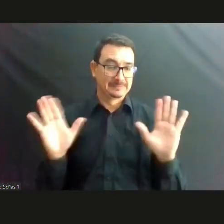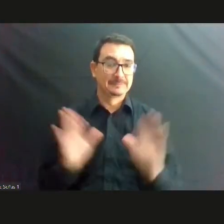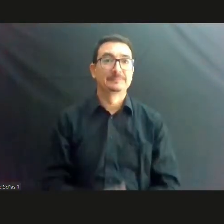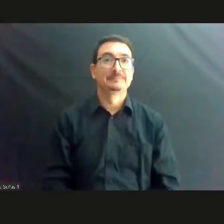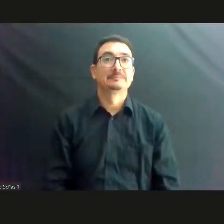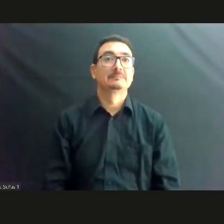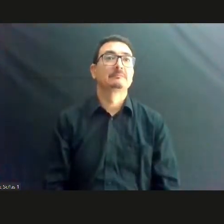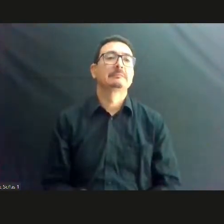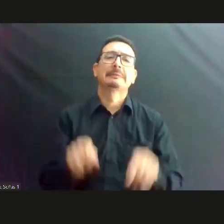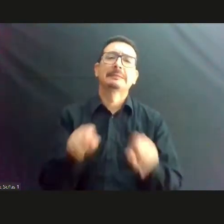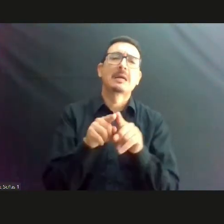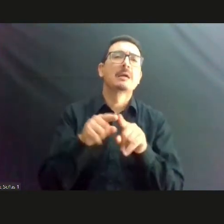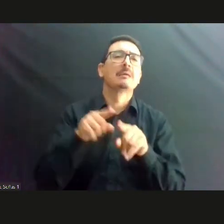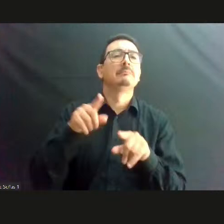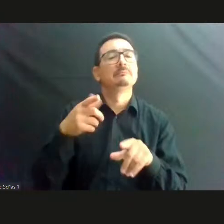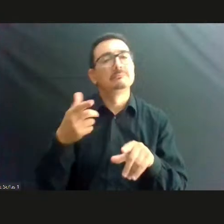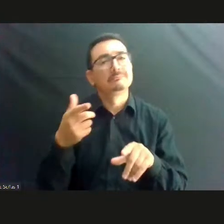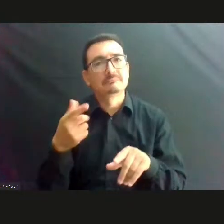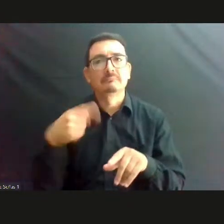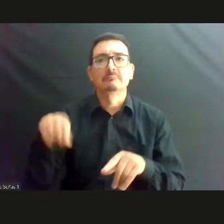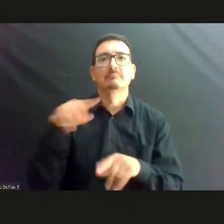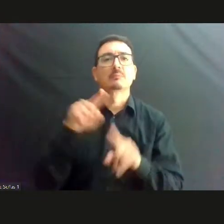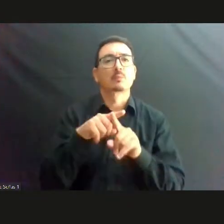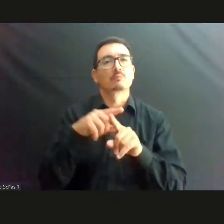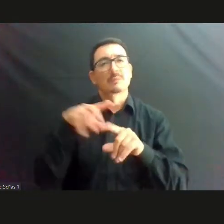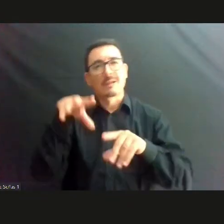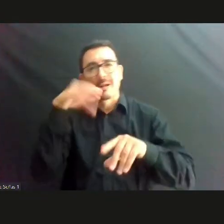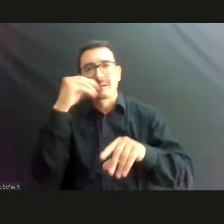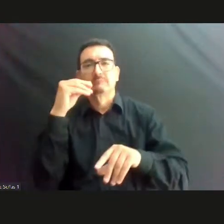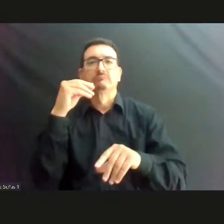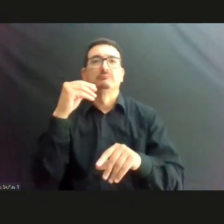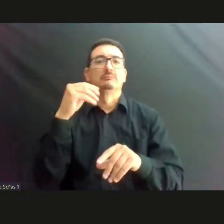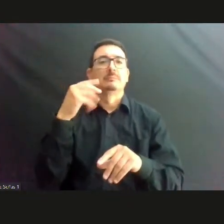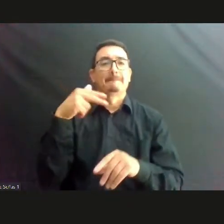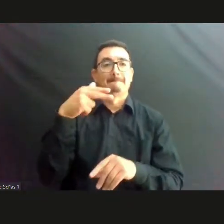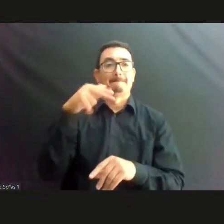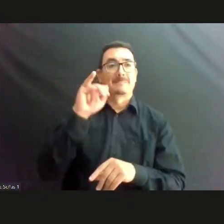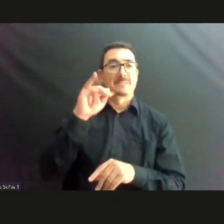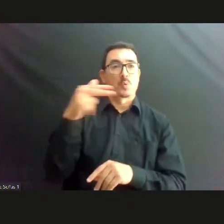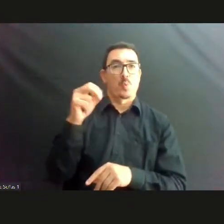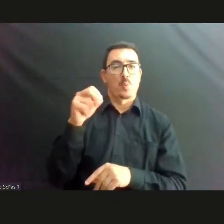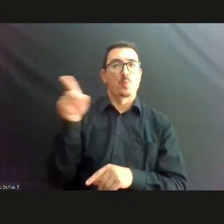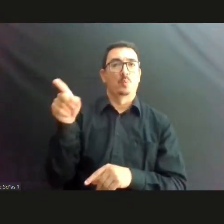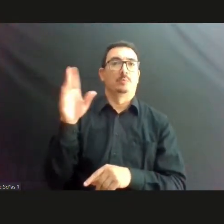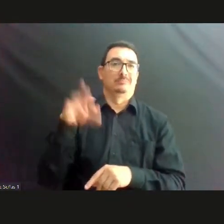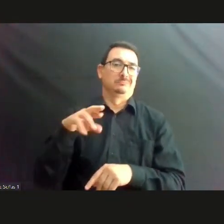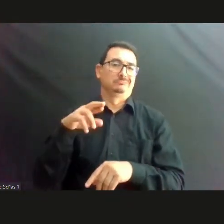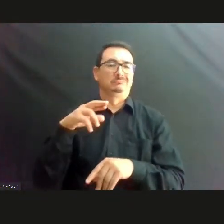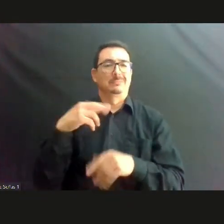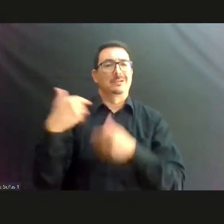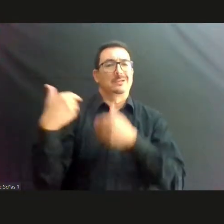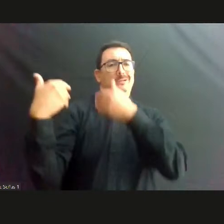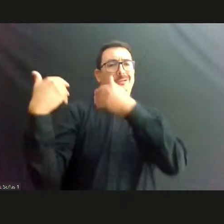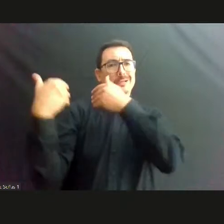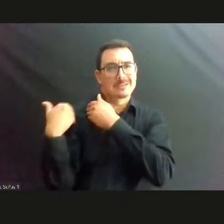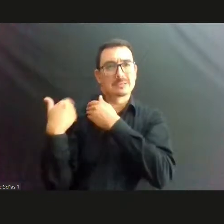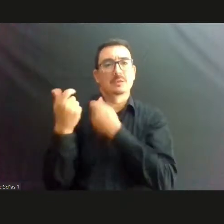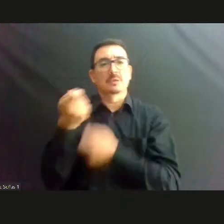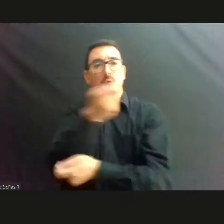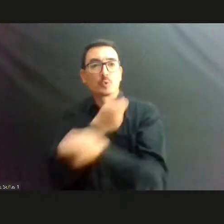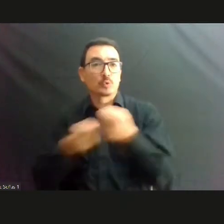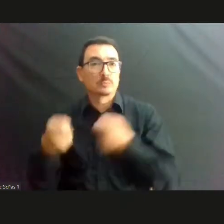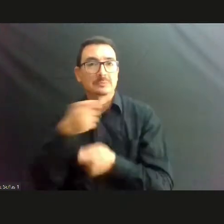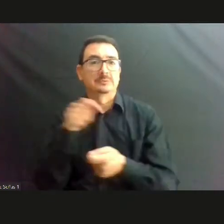rotating officer in charge of the Division on International Trade and Commodities and head of the Trade Negotiations and